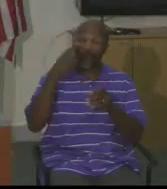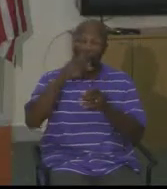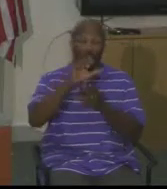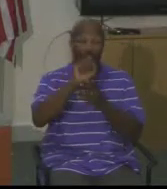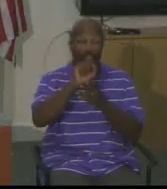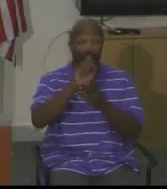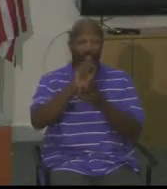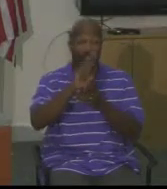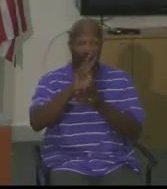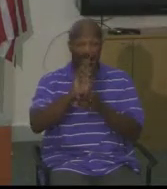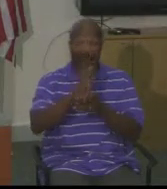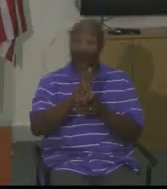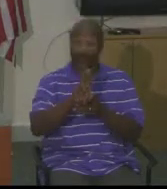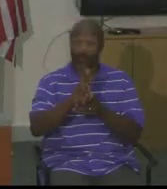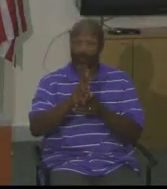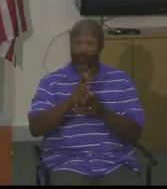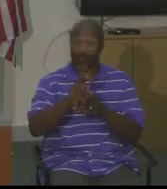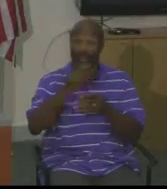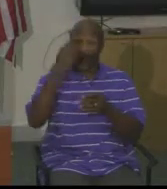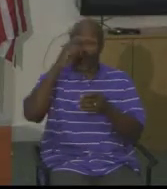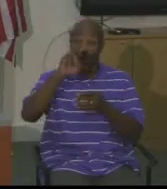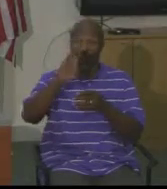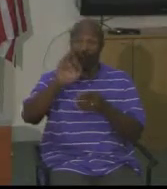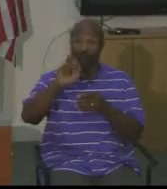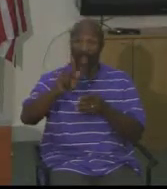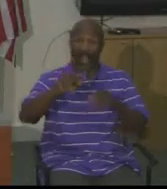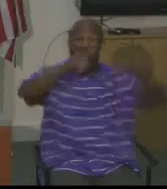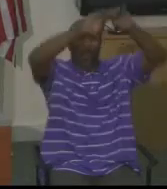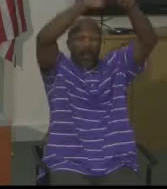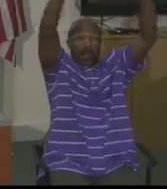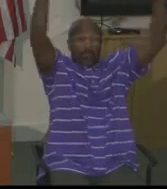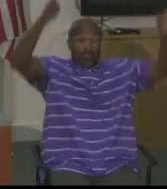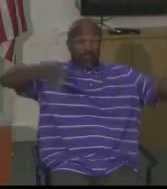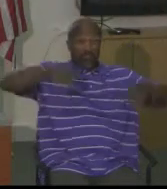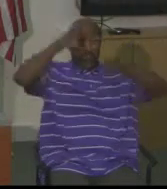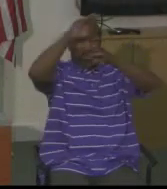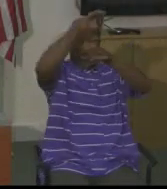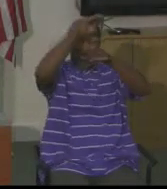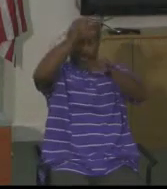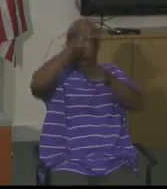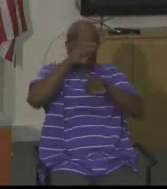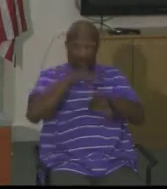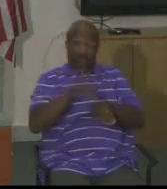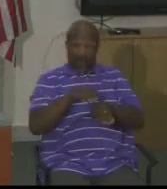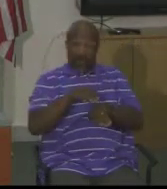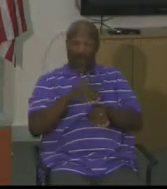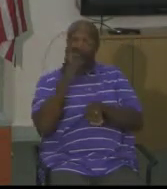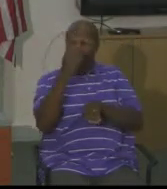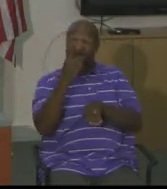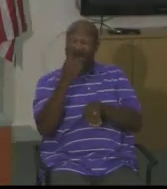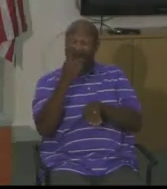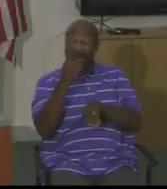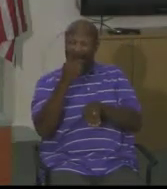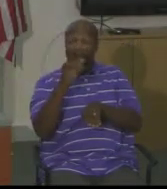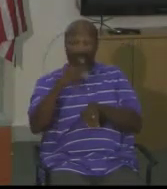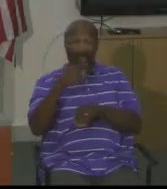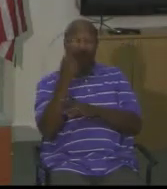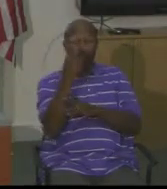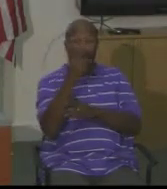where they put the servers into a rack cabinet, there's a definition of a rack unit which